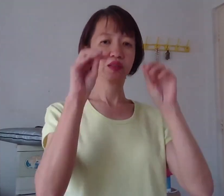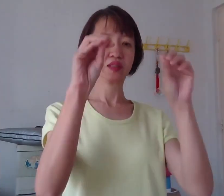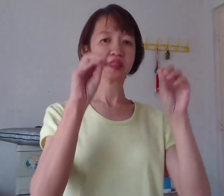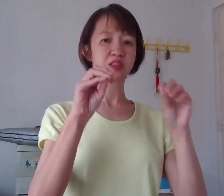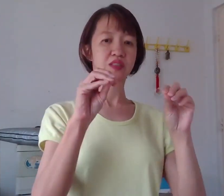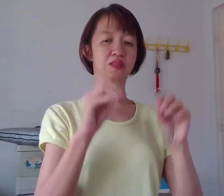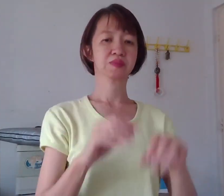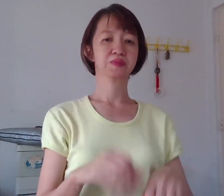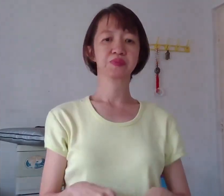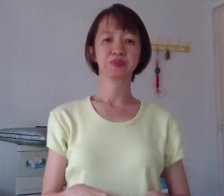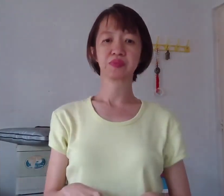Teach,